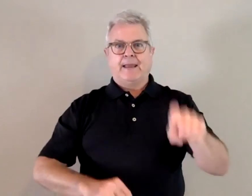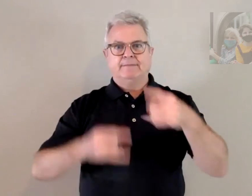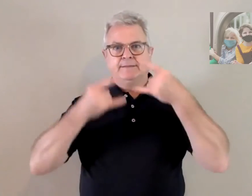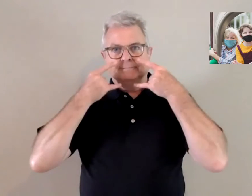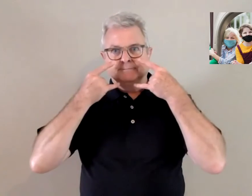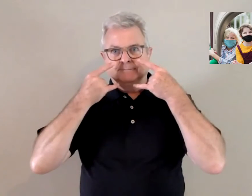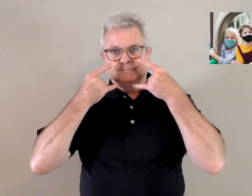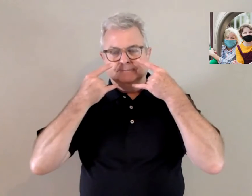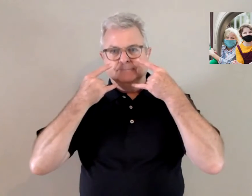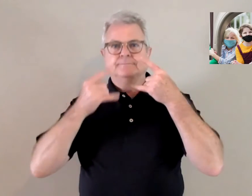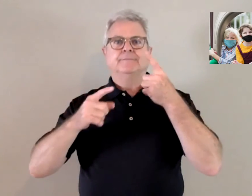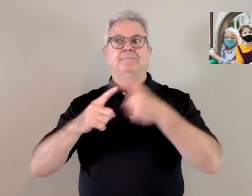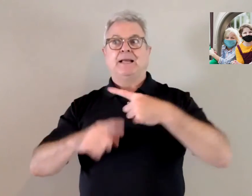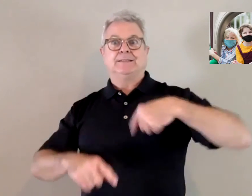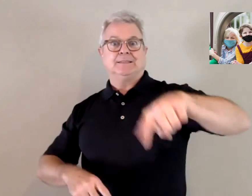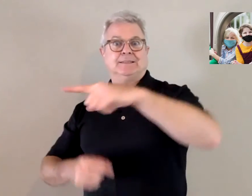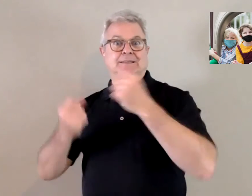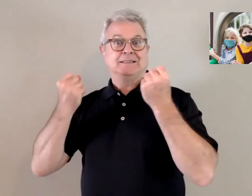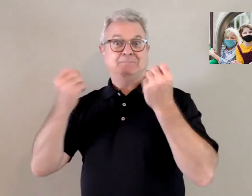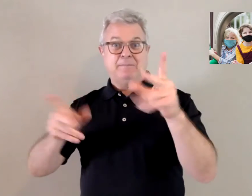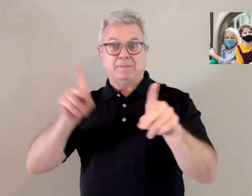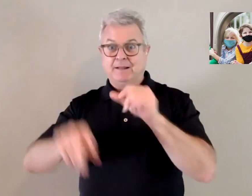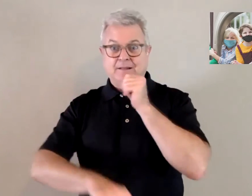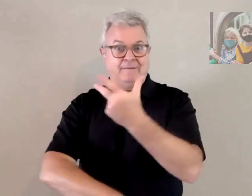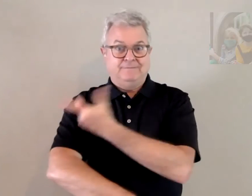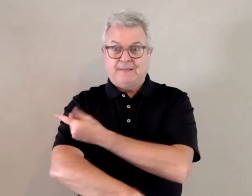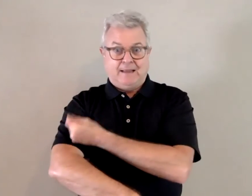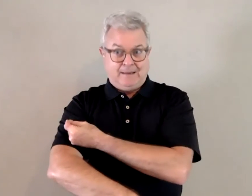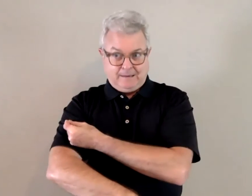Children who have not had vaccines yet still need to wear masks